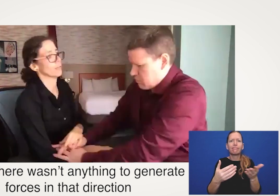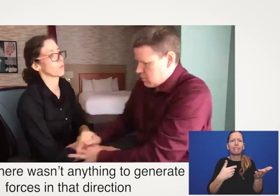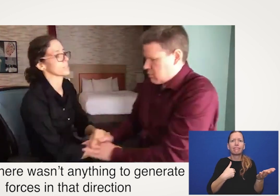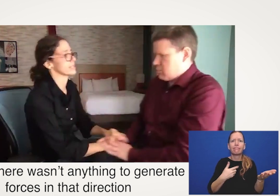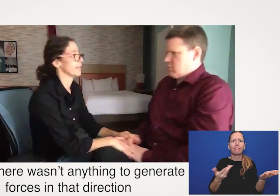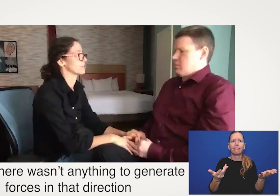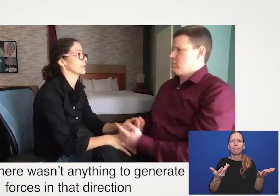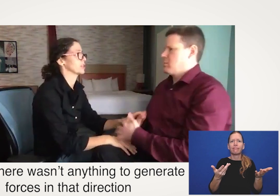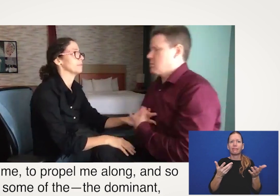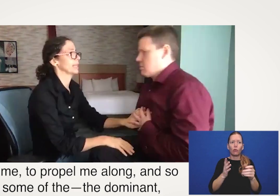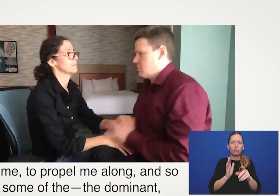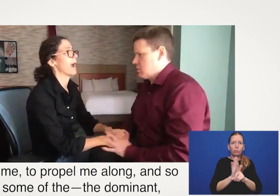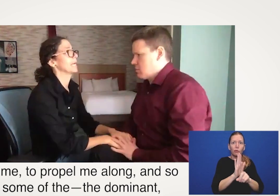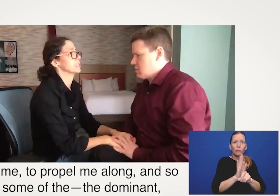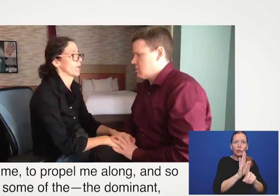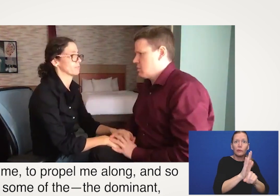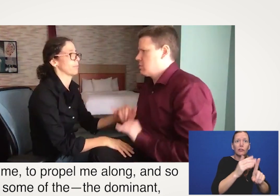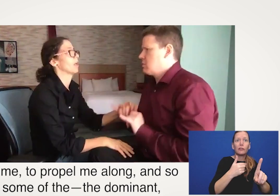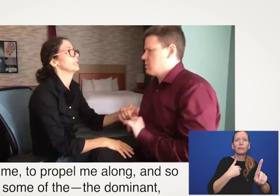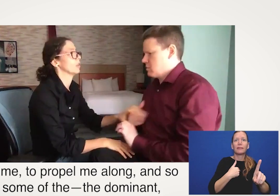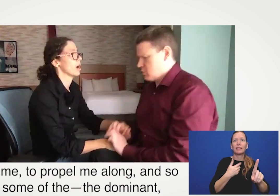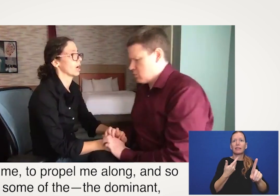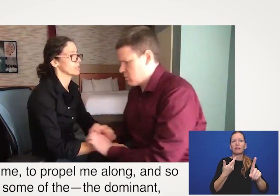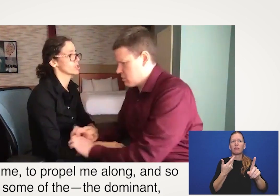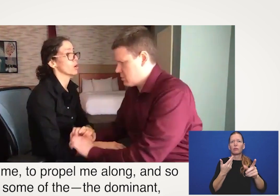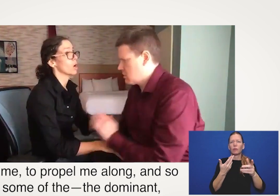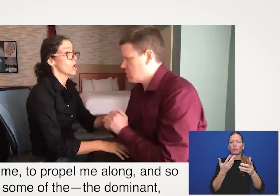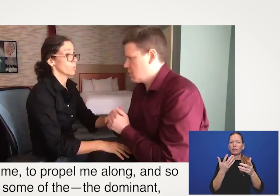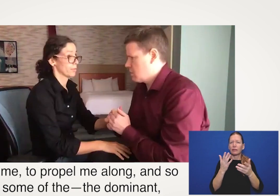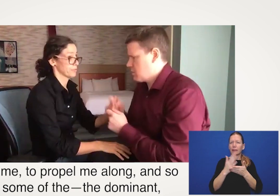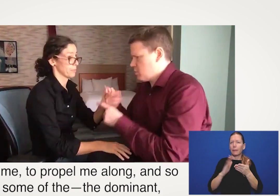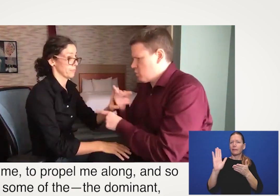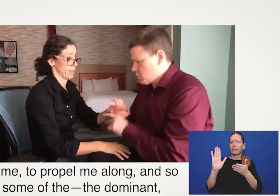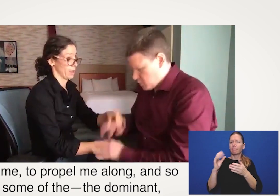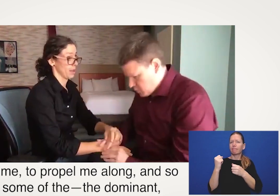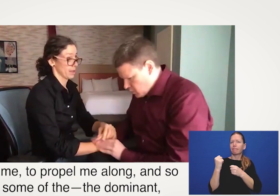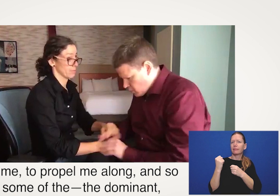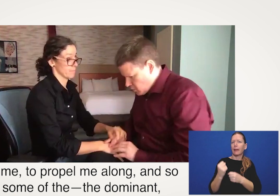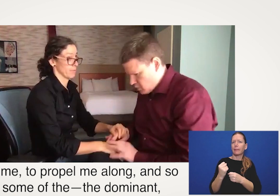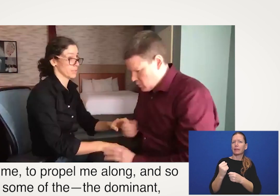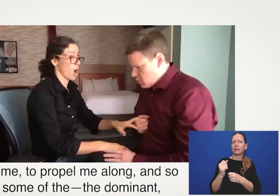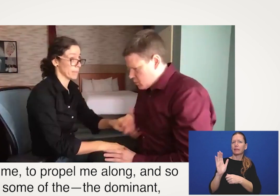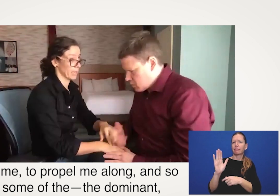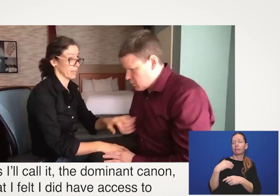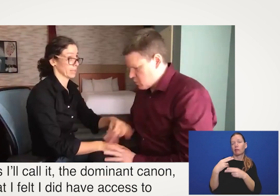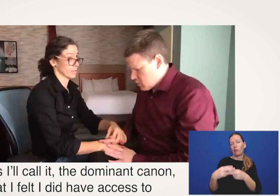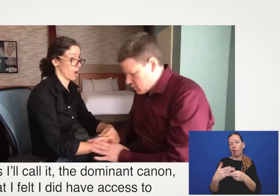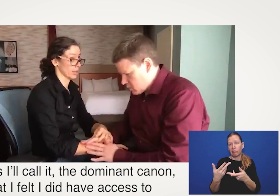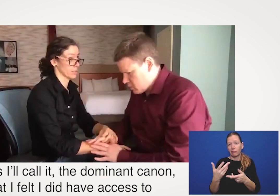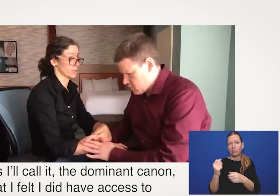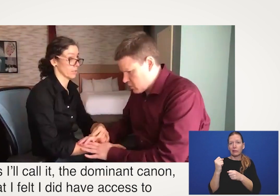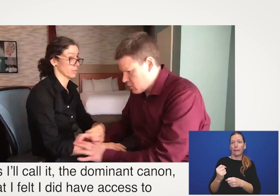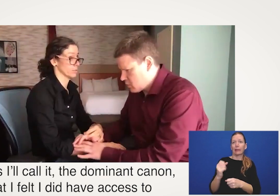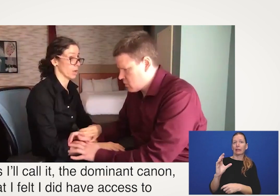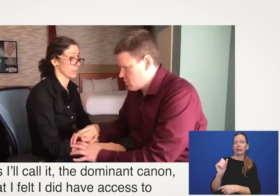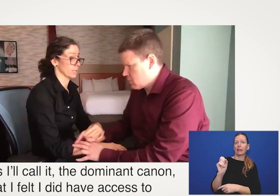generate, forces in that direction, like behind me to kind of propel me along. And so with some of the dominant, I guess I'll call